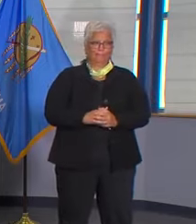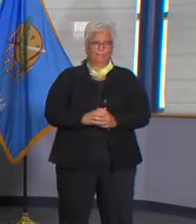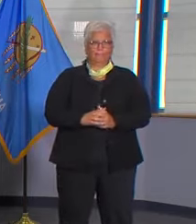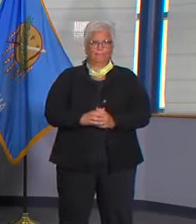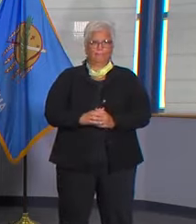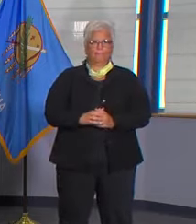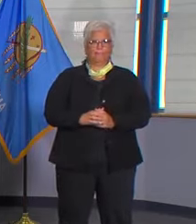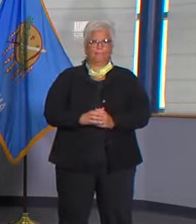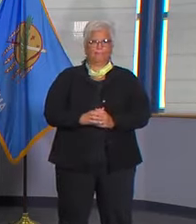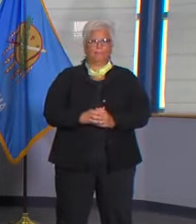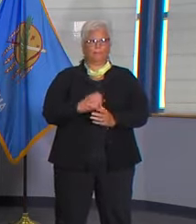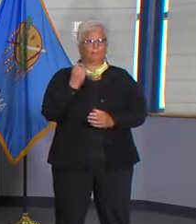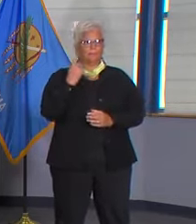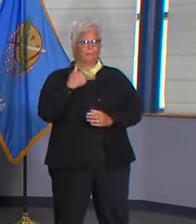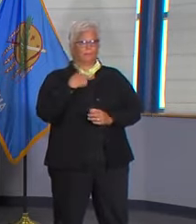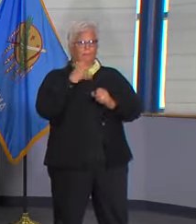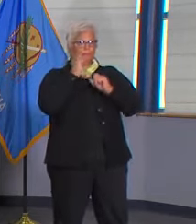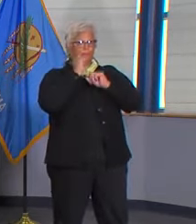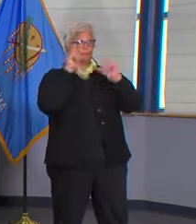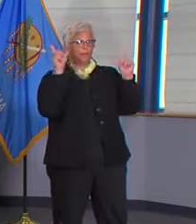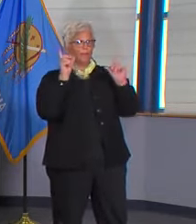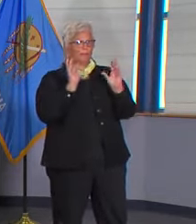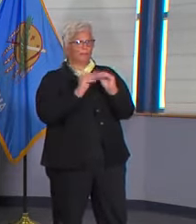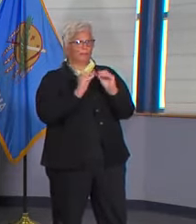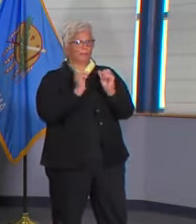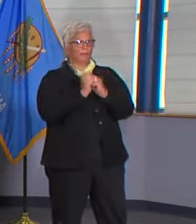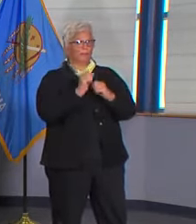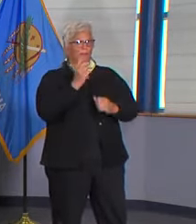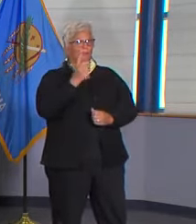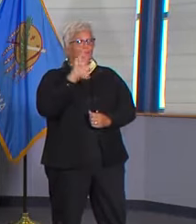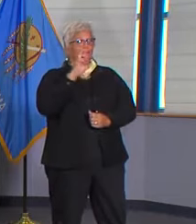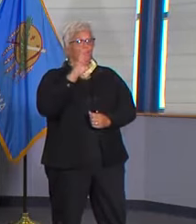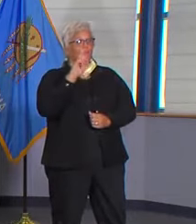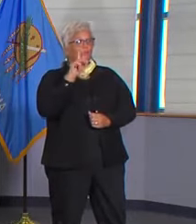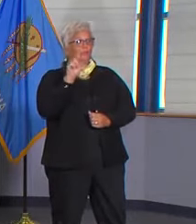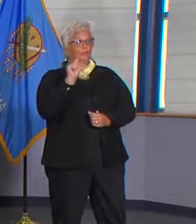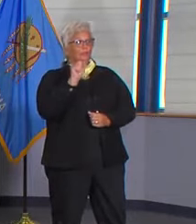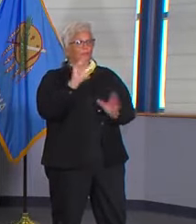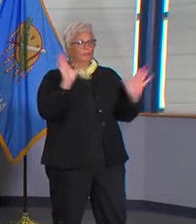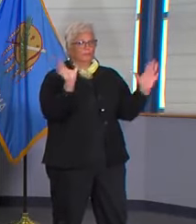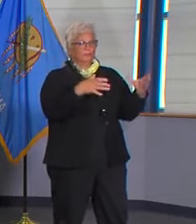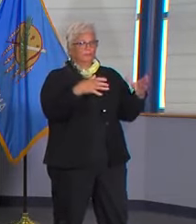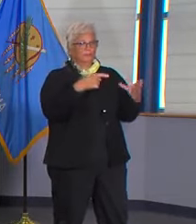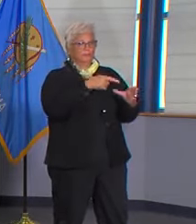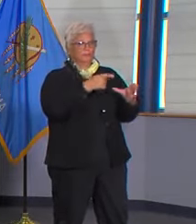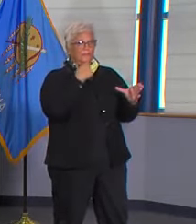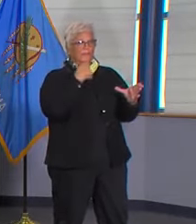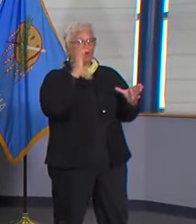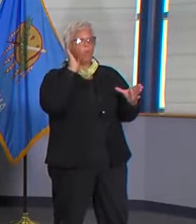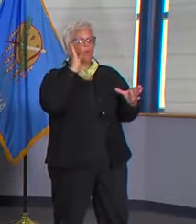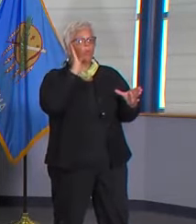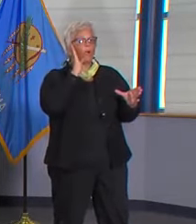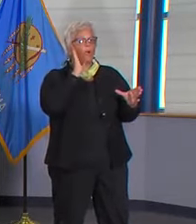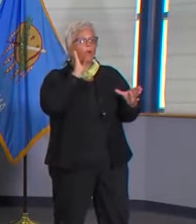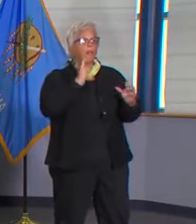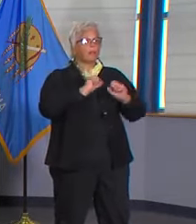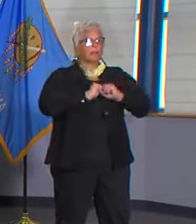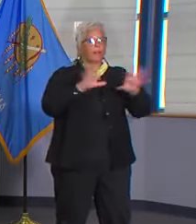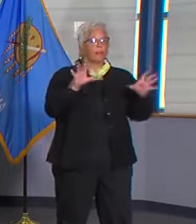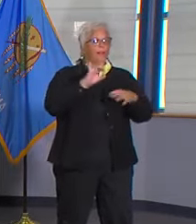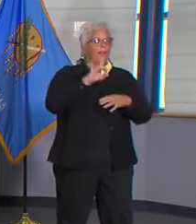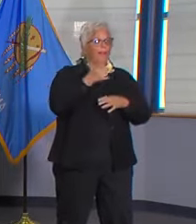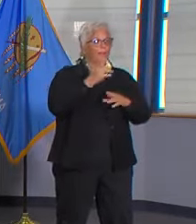Dr. Burks, and she said, and this was on a Sunday, oh, hey, tomorrow we're going to issue the eighth one of these reports to come out, to find out that, you know, that wasn't just